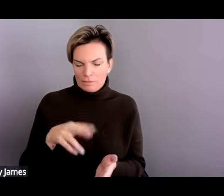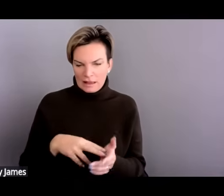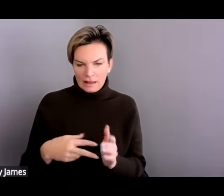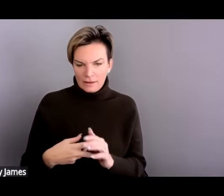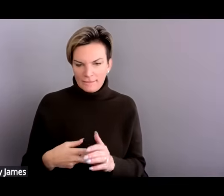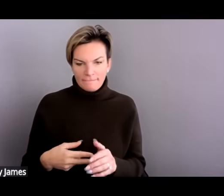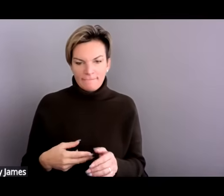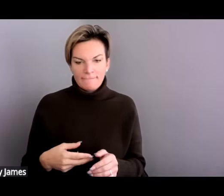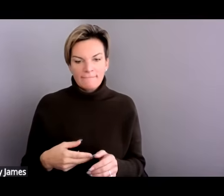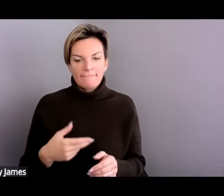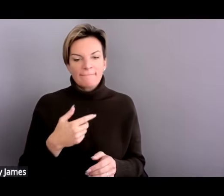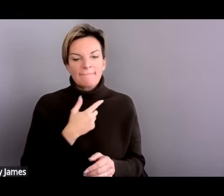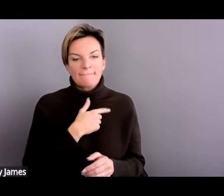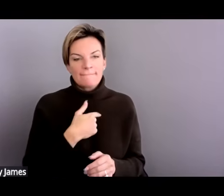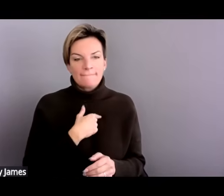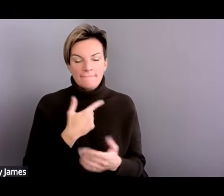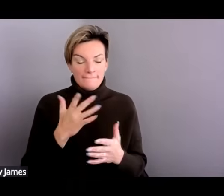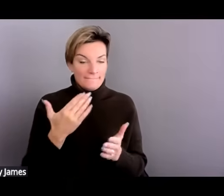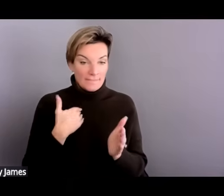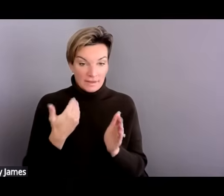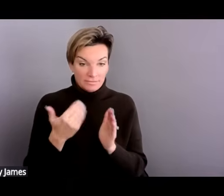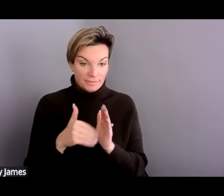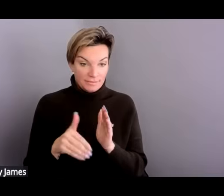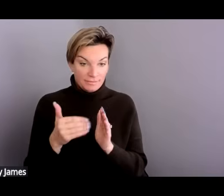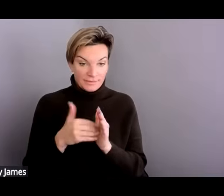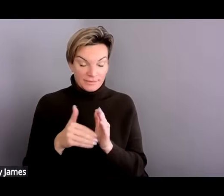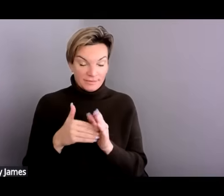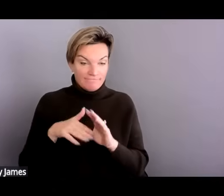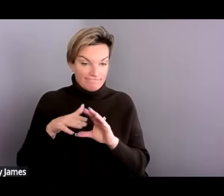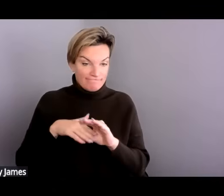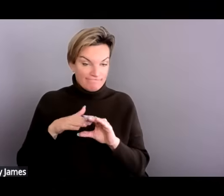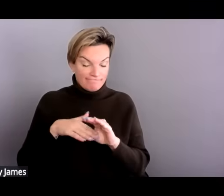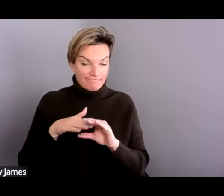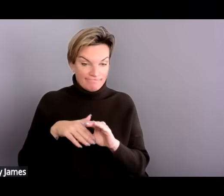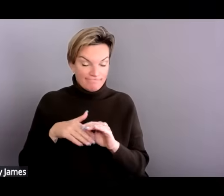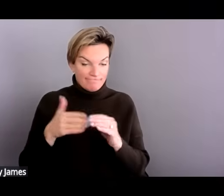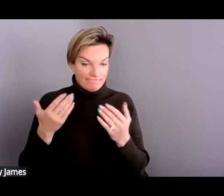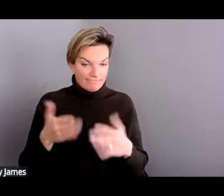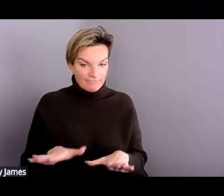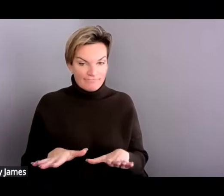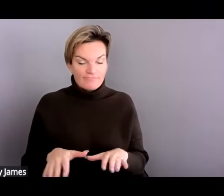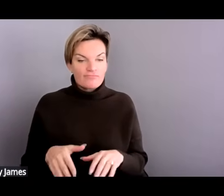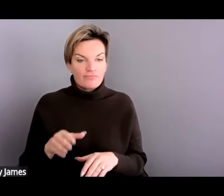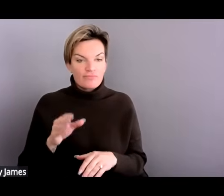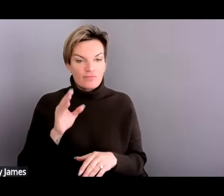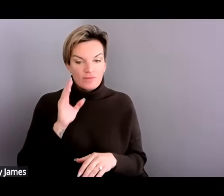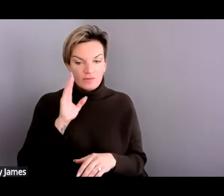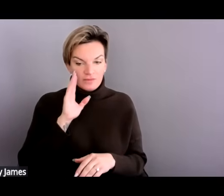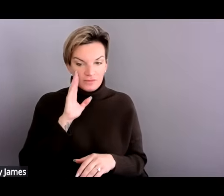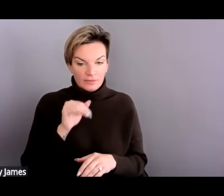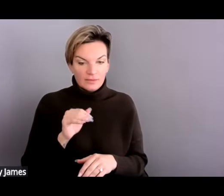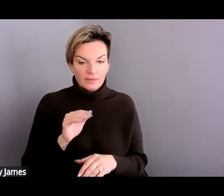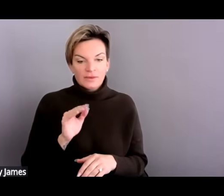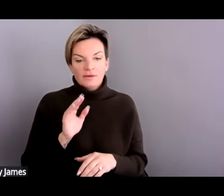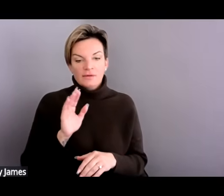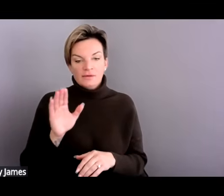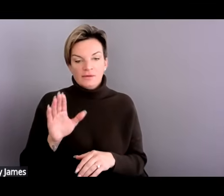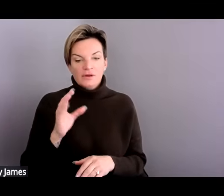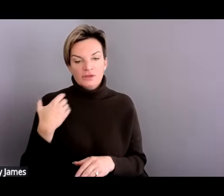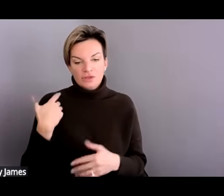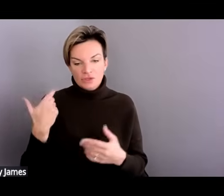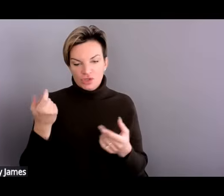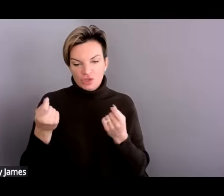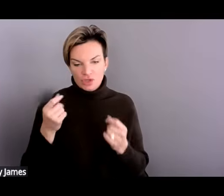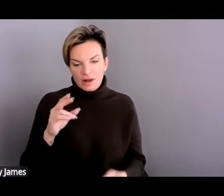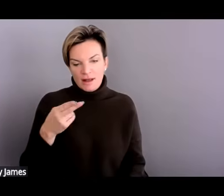we've talked about this repeatedly and we're very concerned, and I know you, Chair Hauskamp, are particularly concerned with